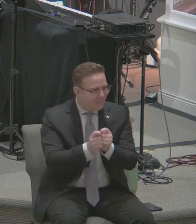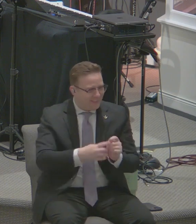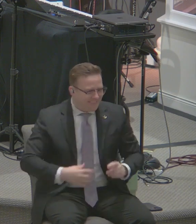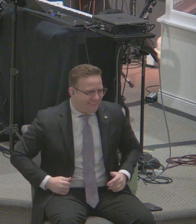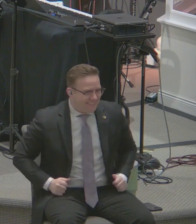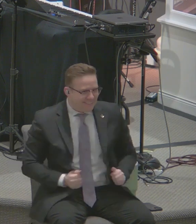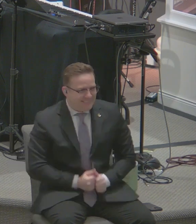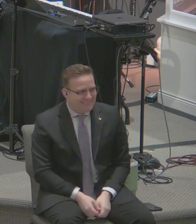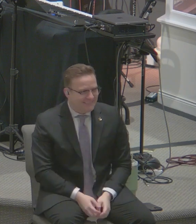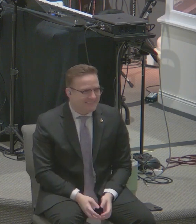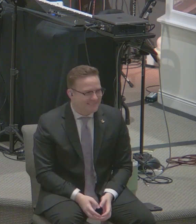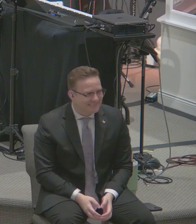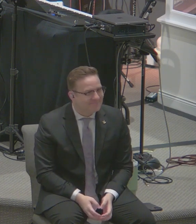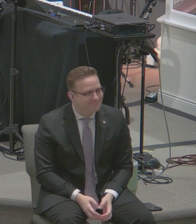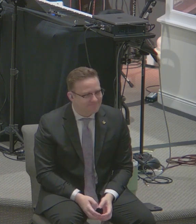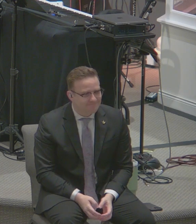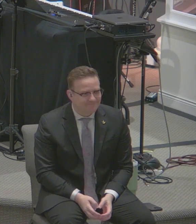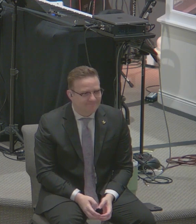lives.